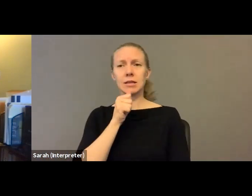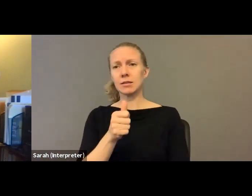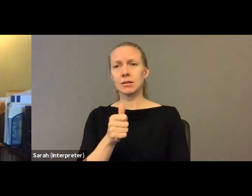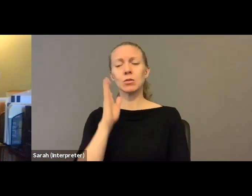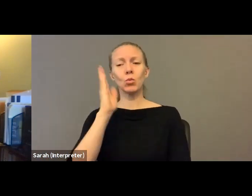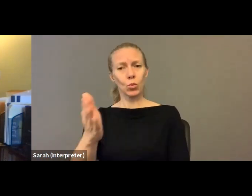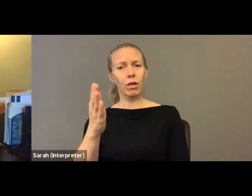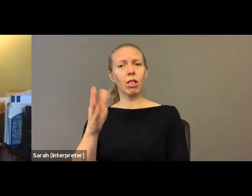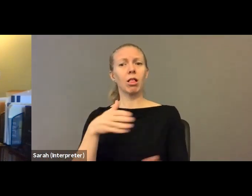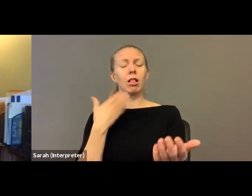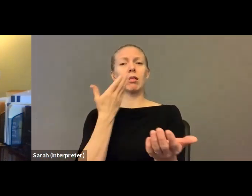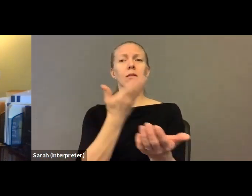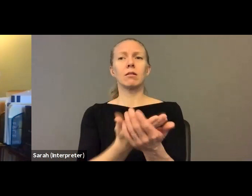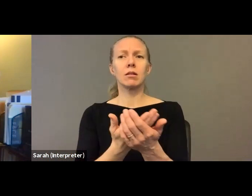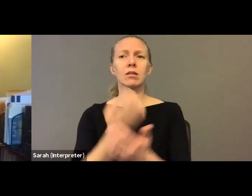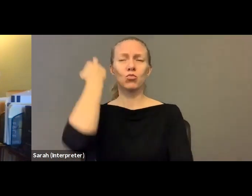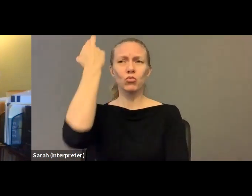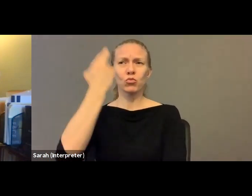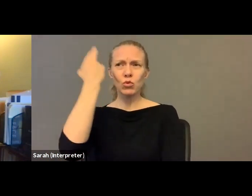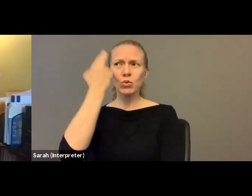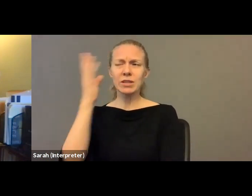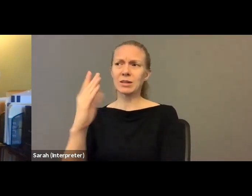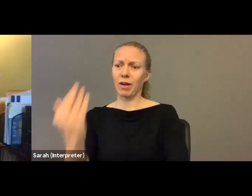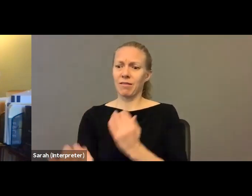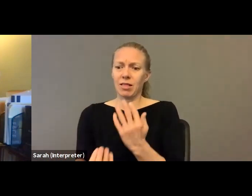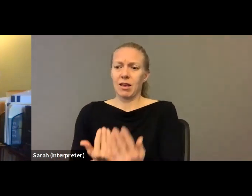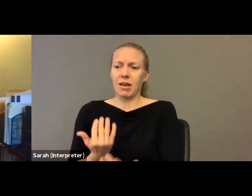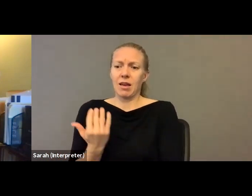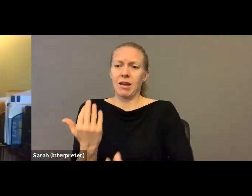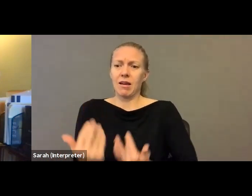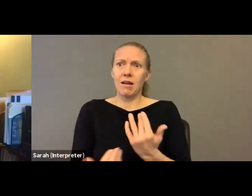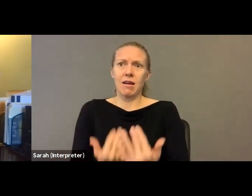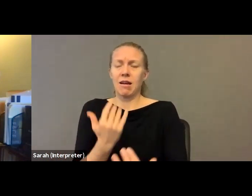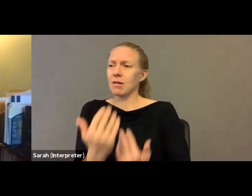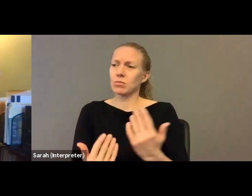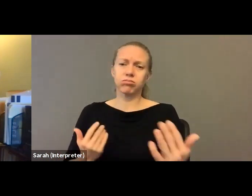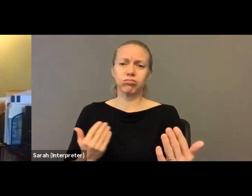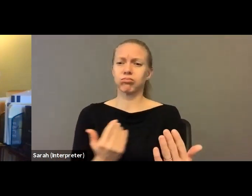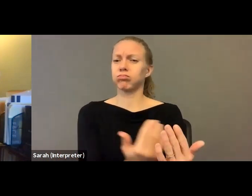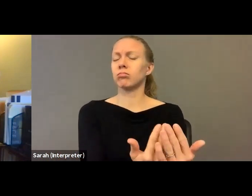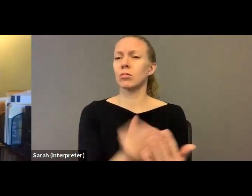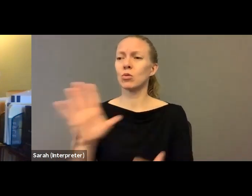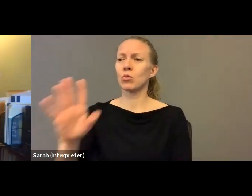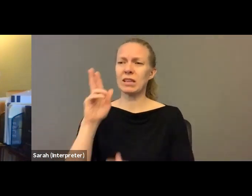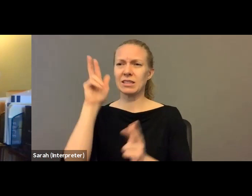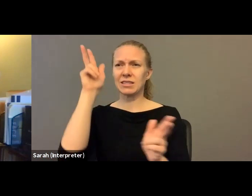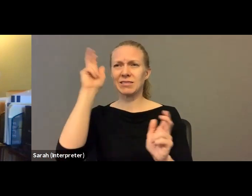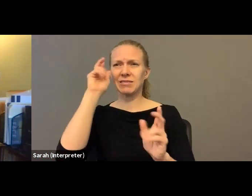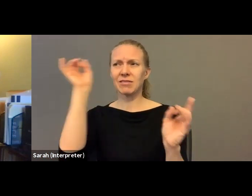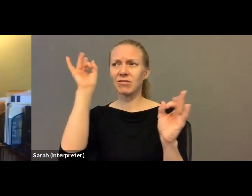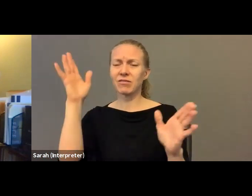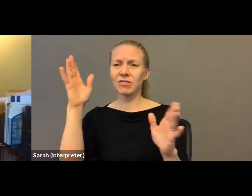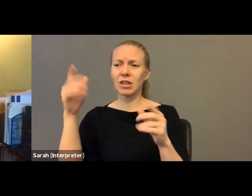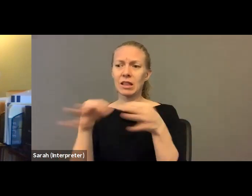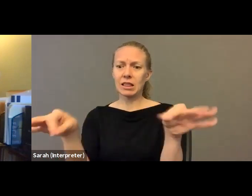reach, reasoned by flames licking, whose villain language on the rope, that his